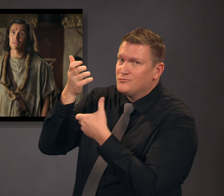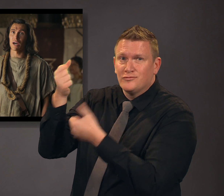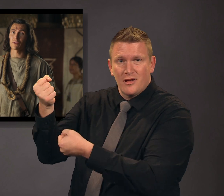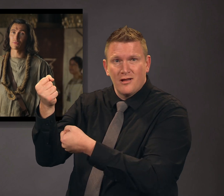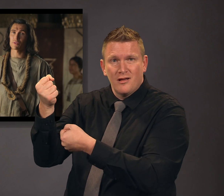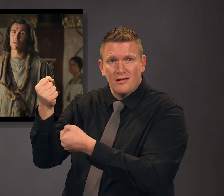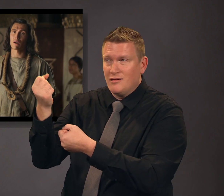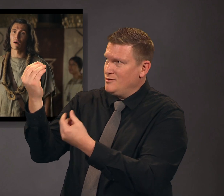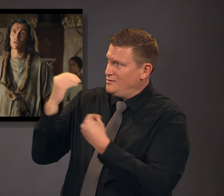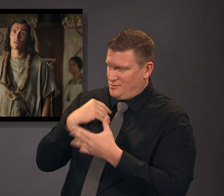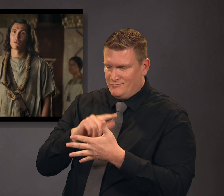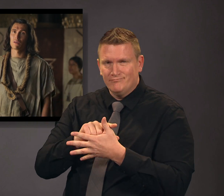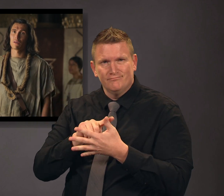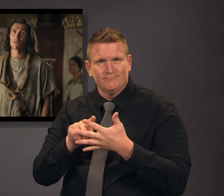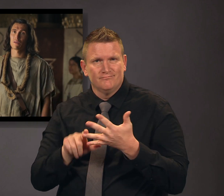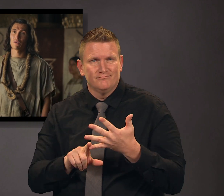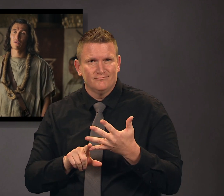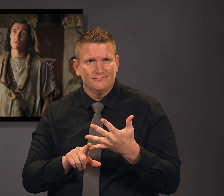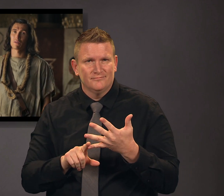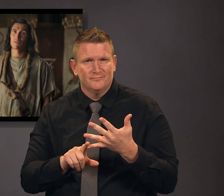and desires which are in God.